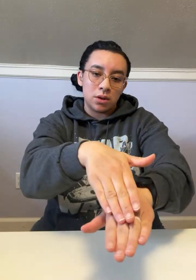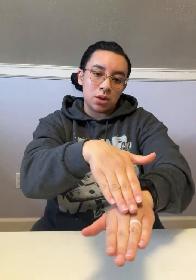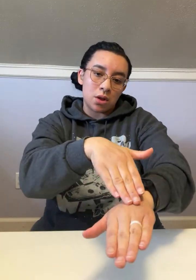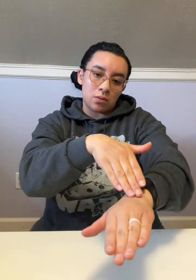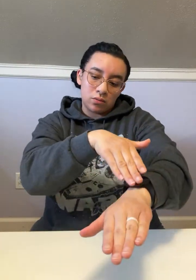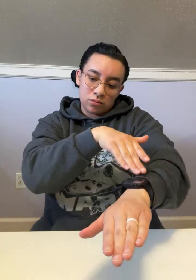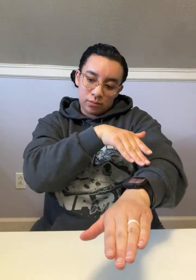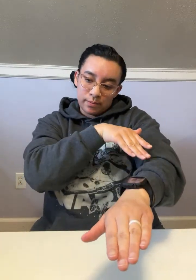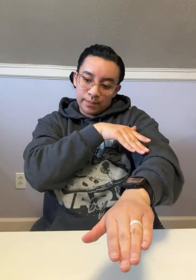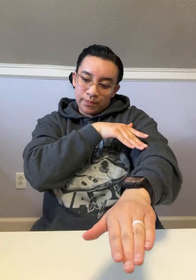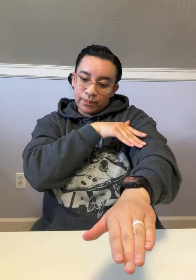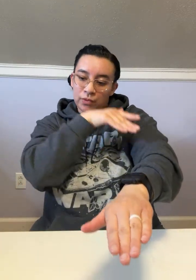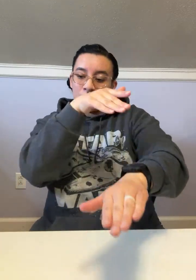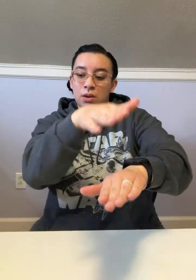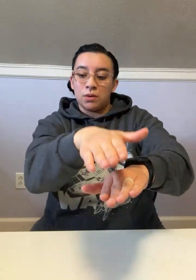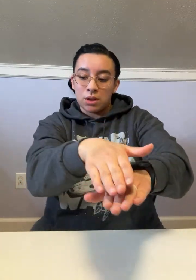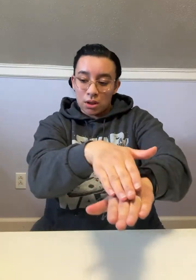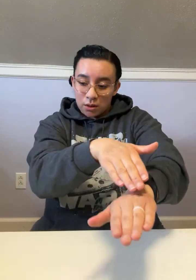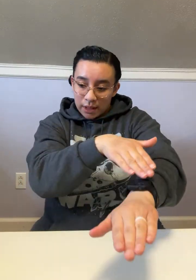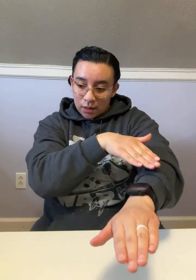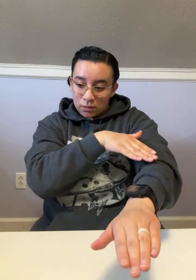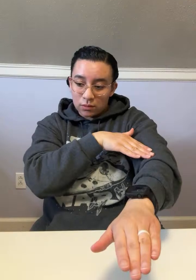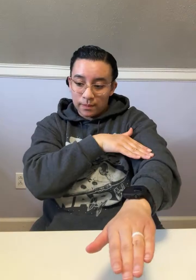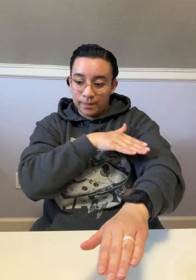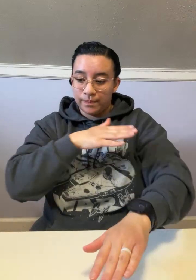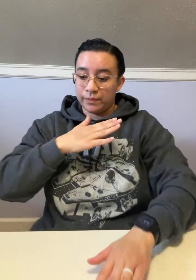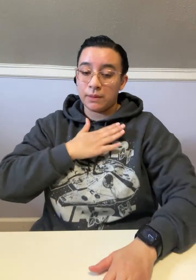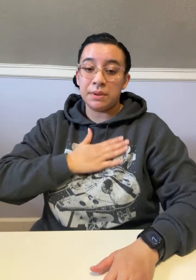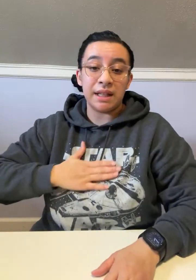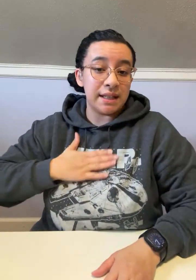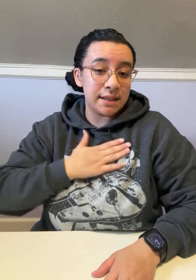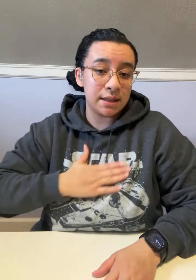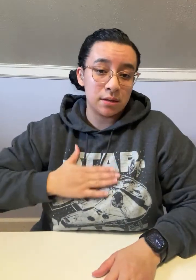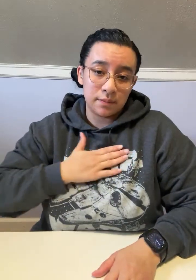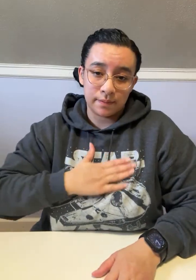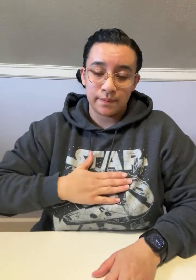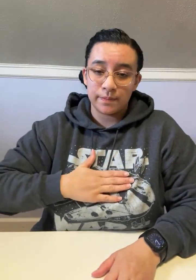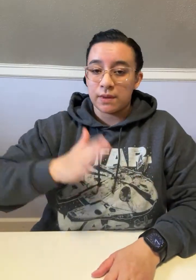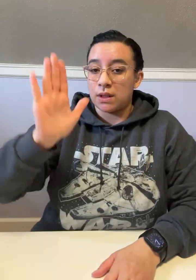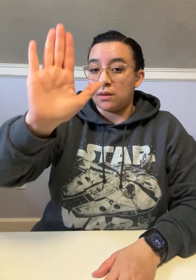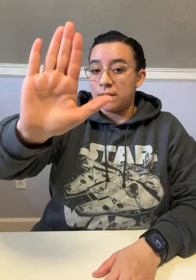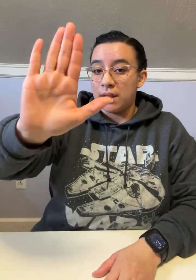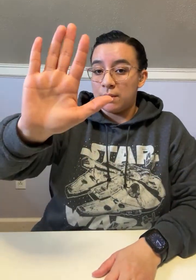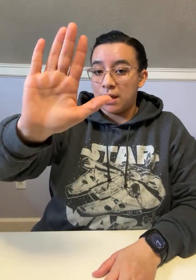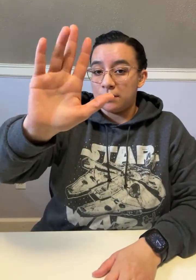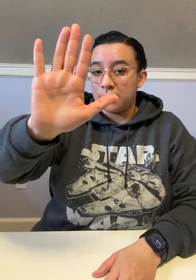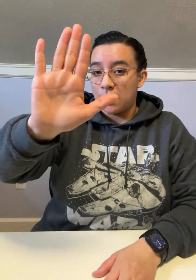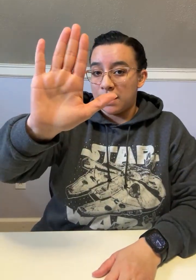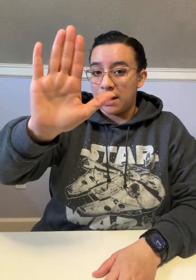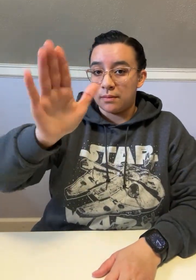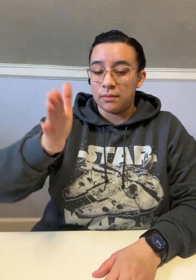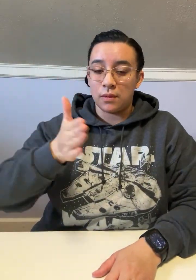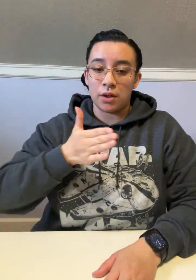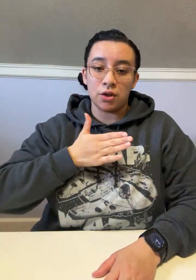slow. So slow down, please. So same hand, dominant hand on your